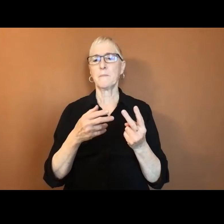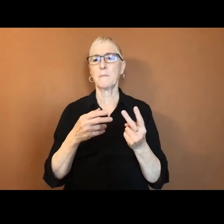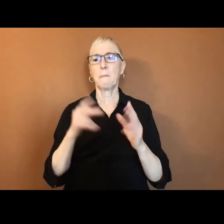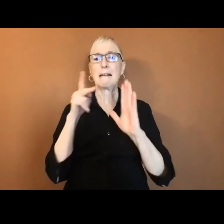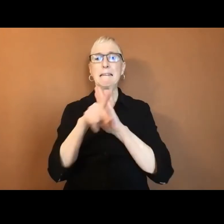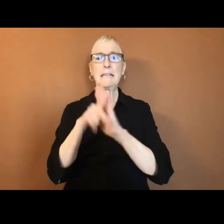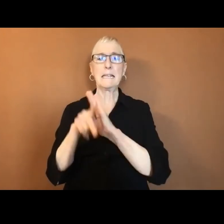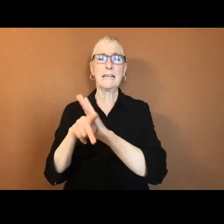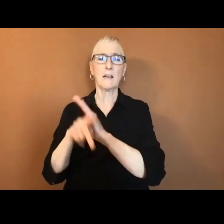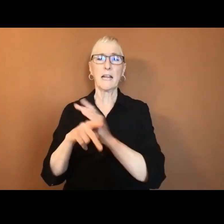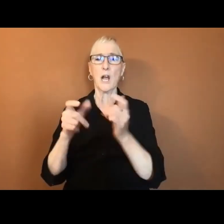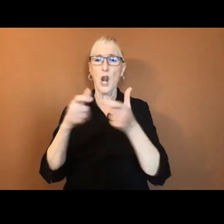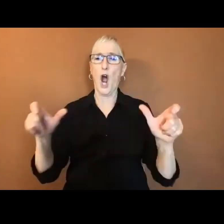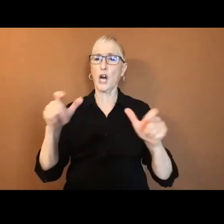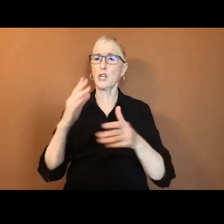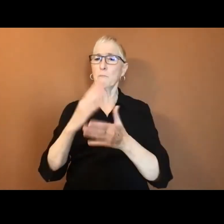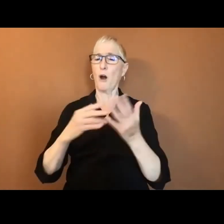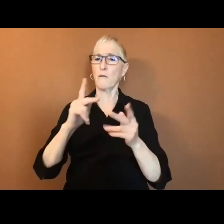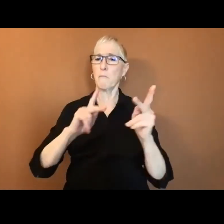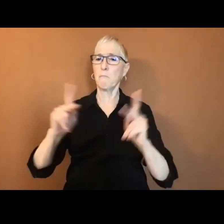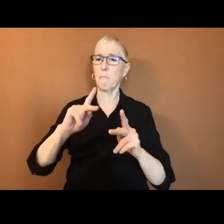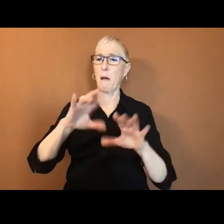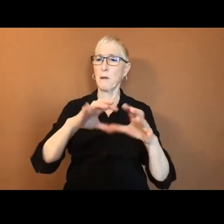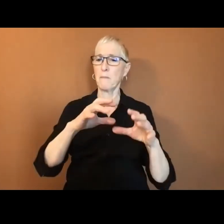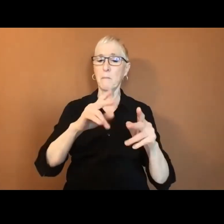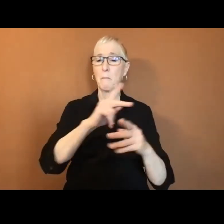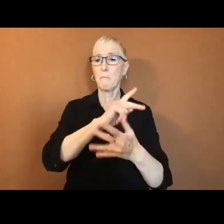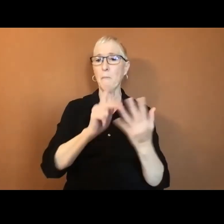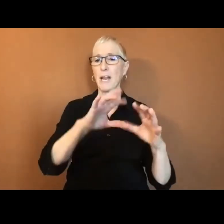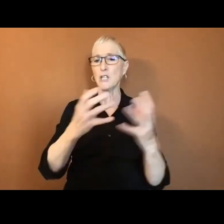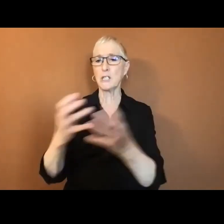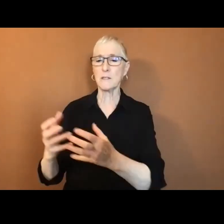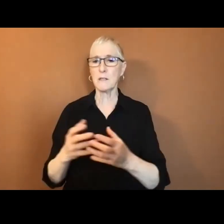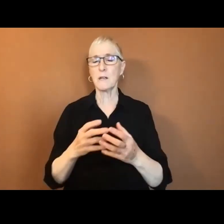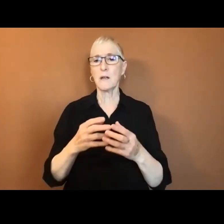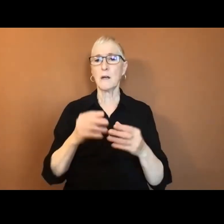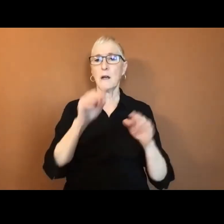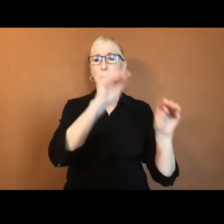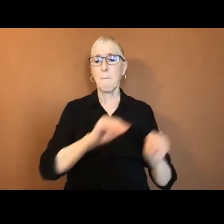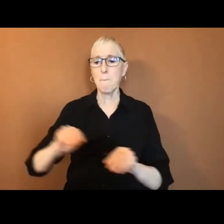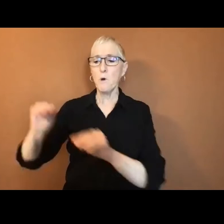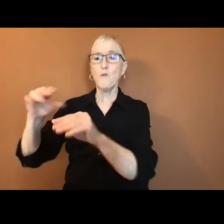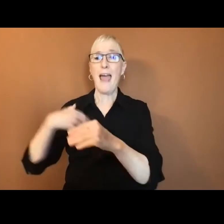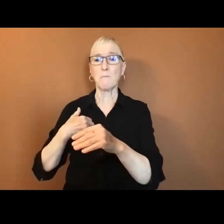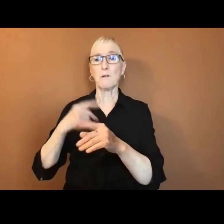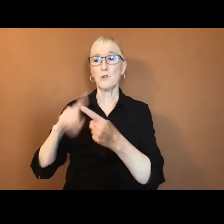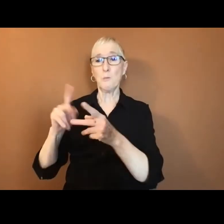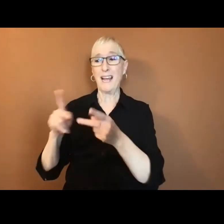killing off large portions of populations, transporting animals to spots where they shouldn't